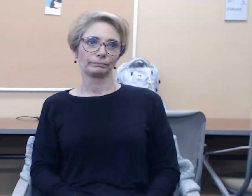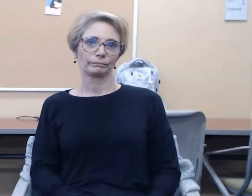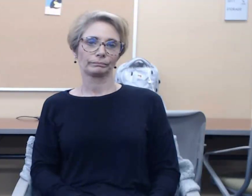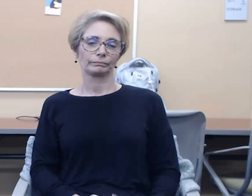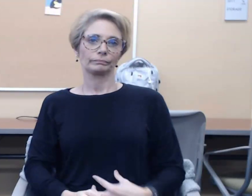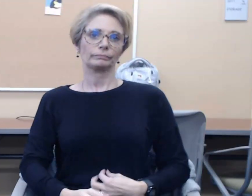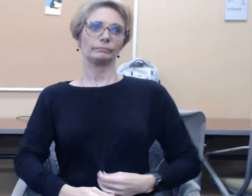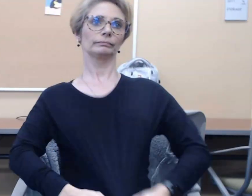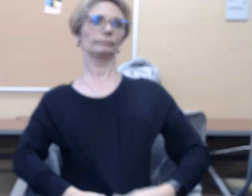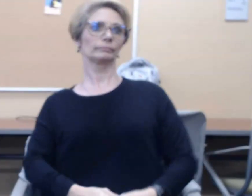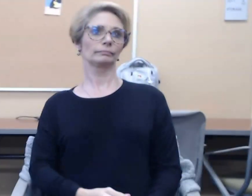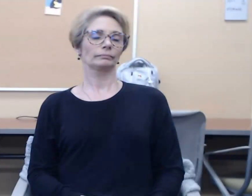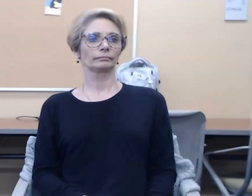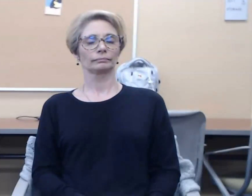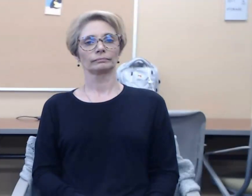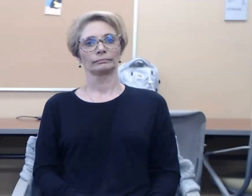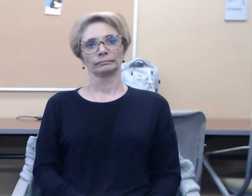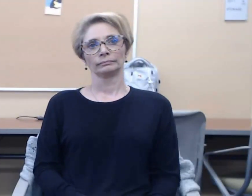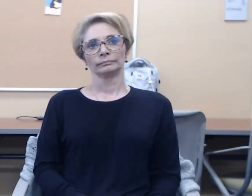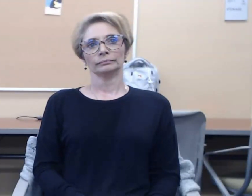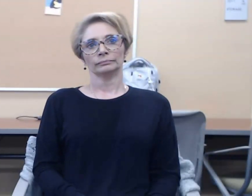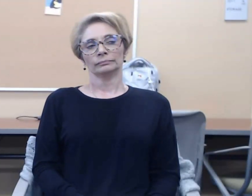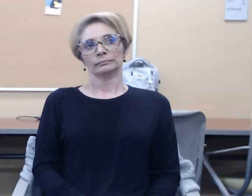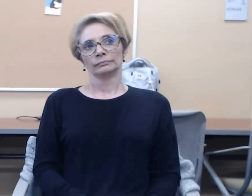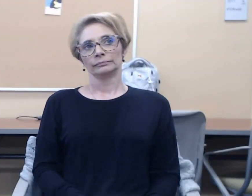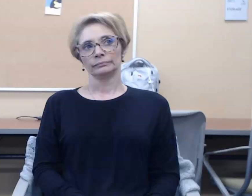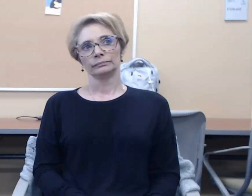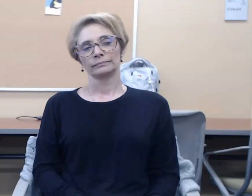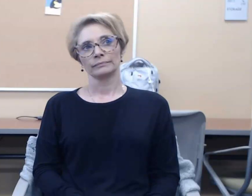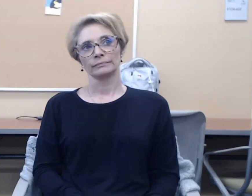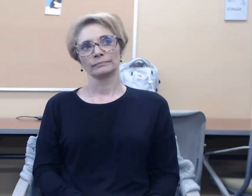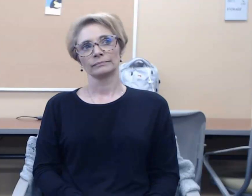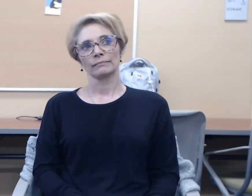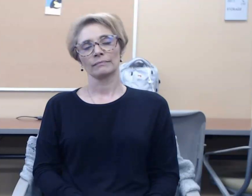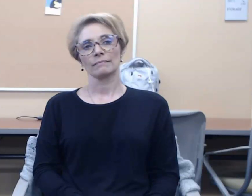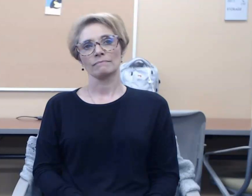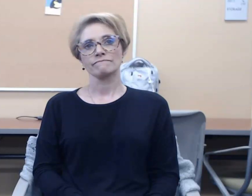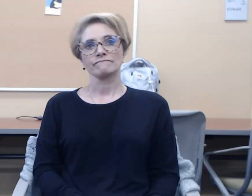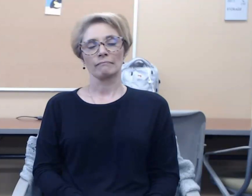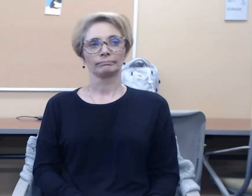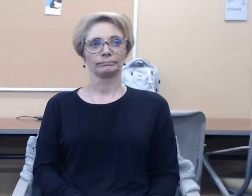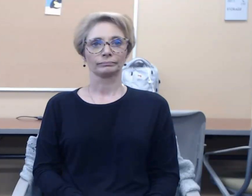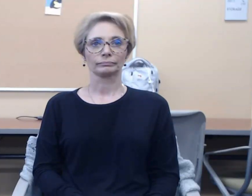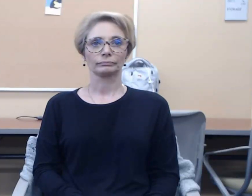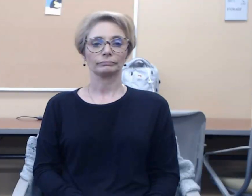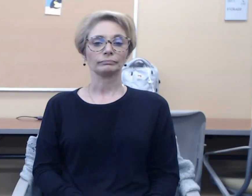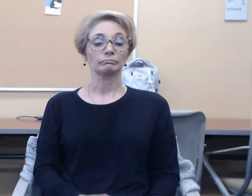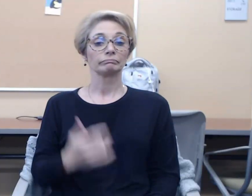So, as I mentioned before, that while there's been an increase in the